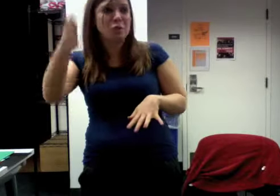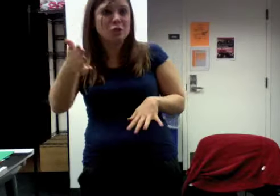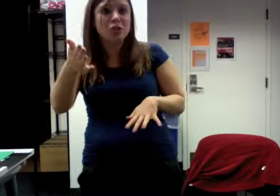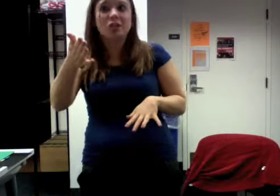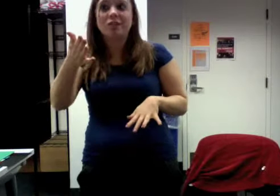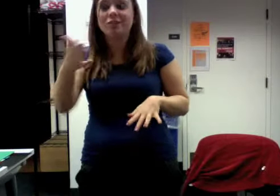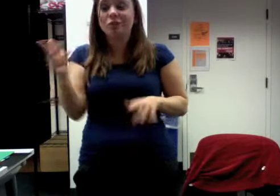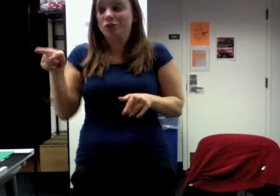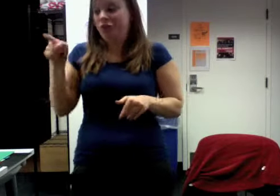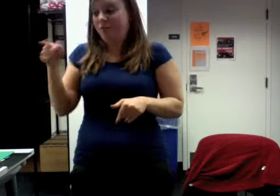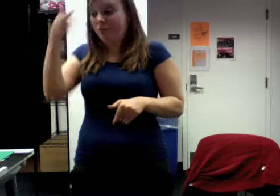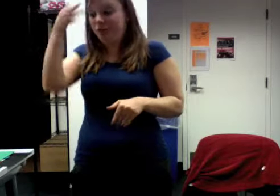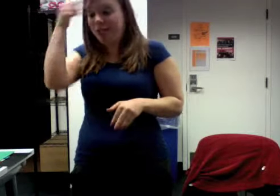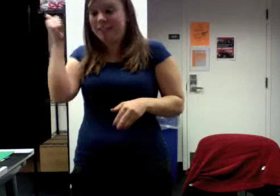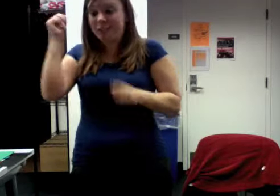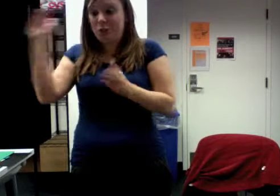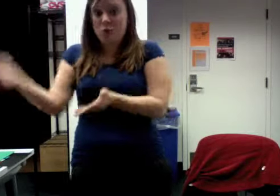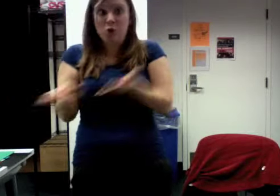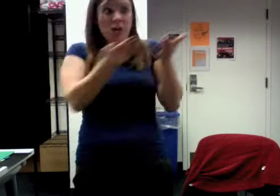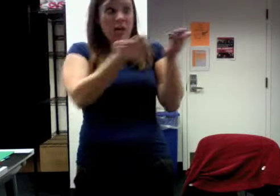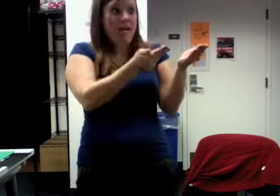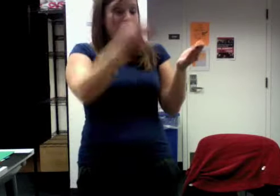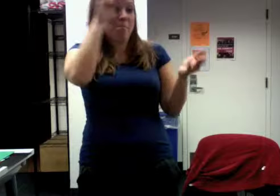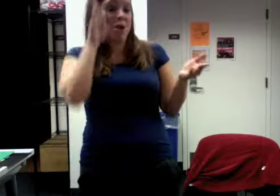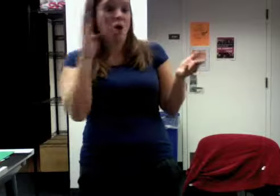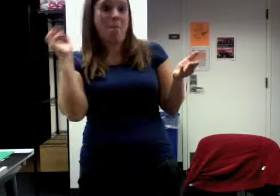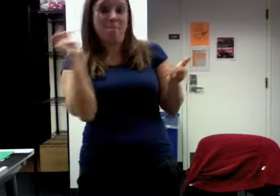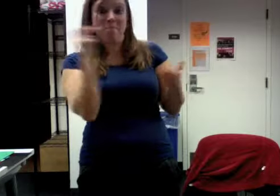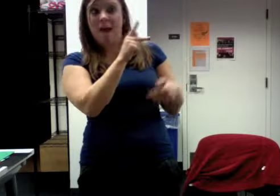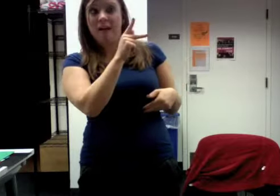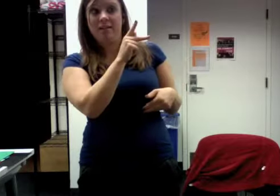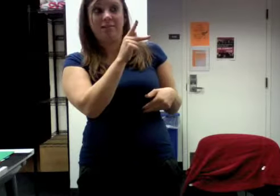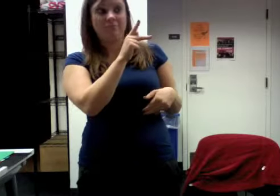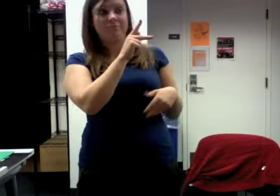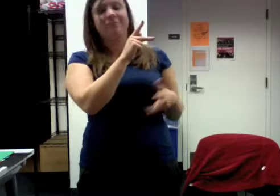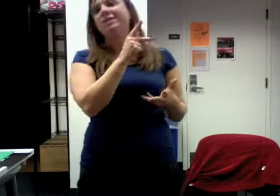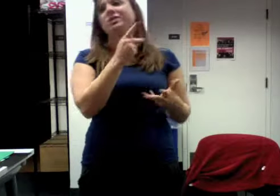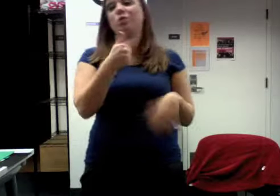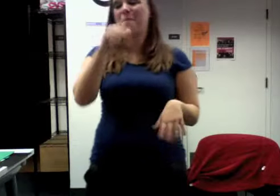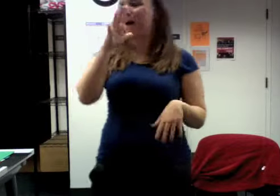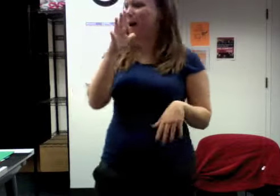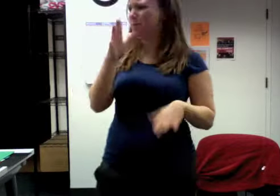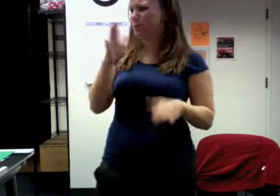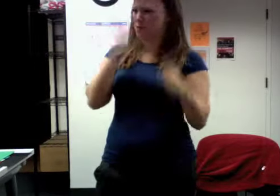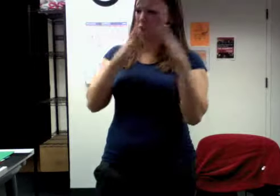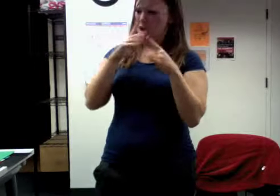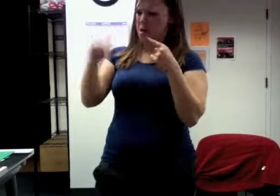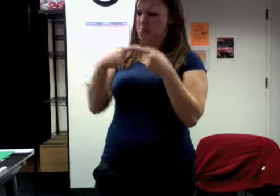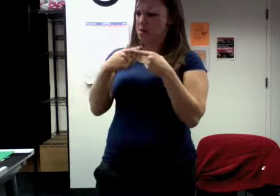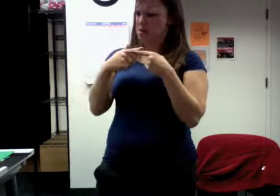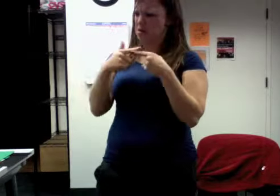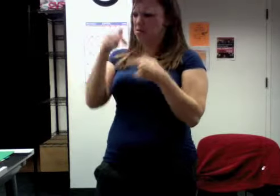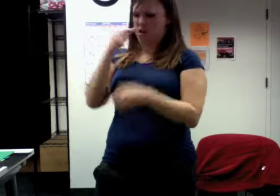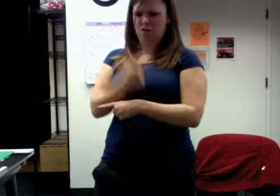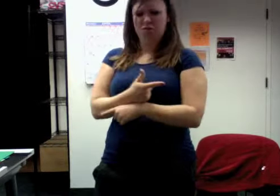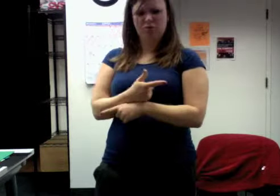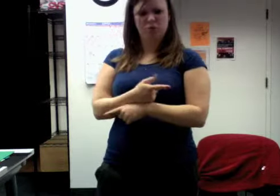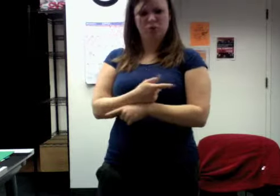hear it. I noticed there was an axe stuck in the beam in the ceiling. I thought, what if me and my sweetheart get married and we have a little boy one day, and he comes down